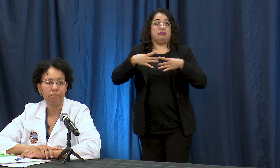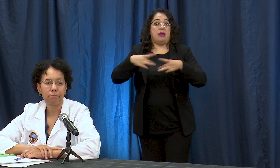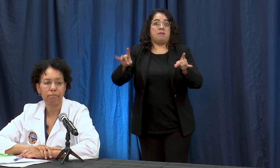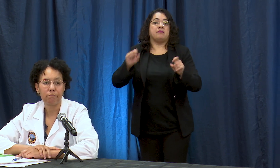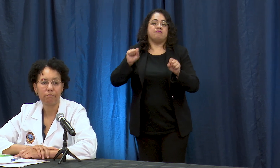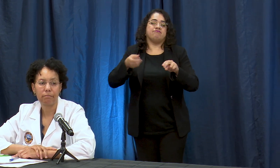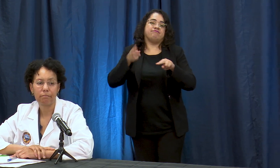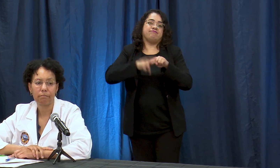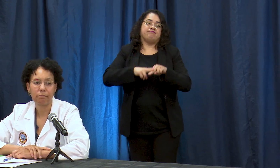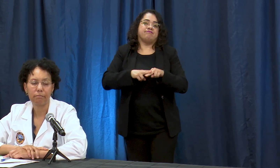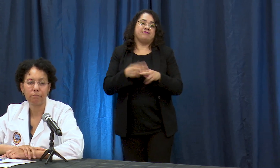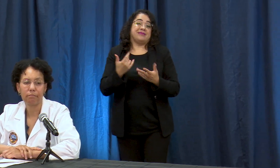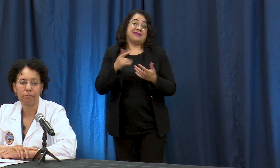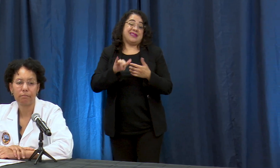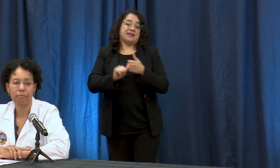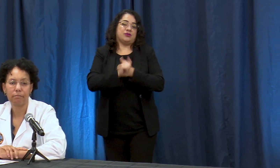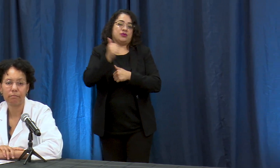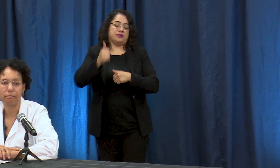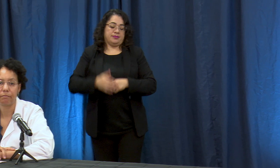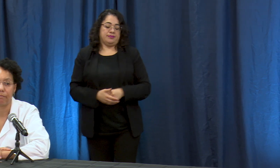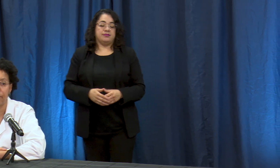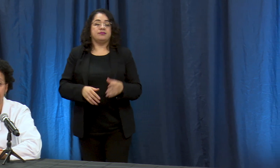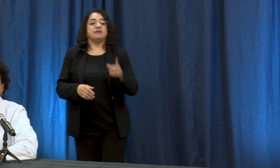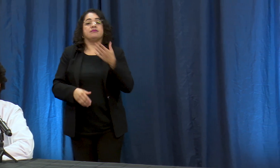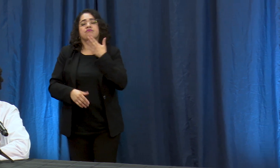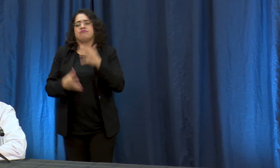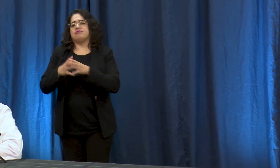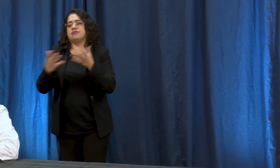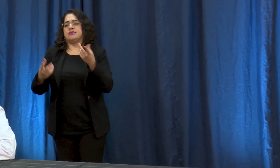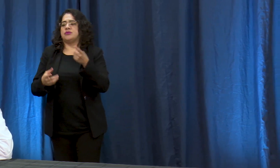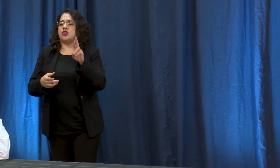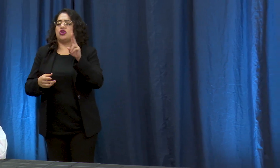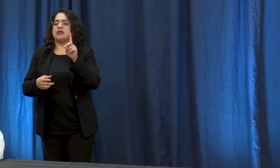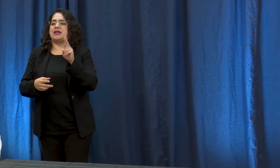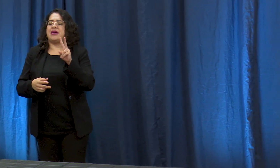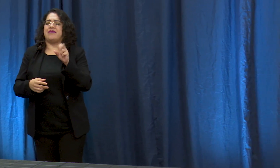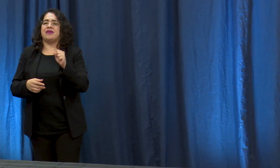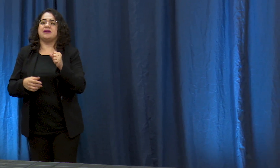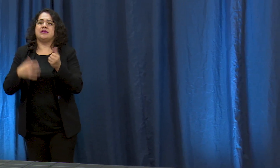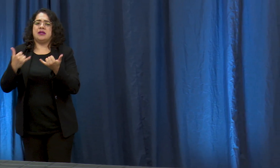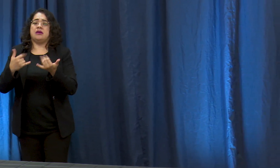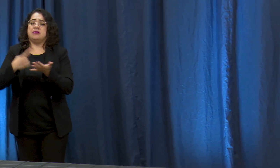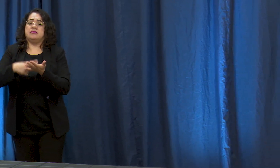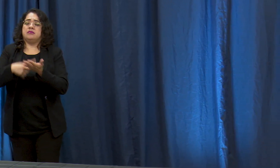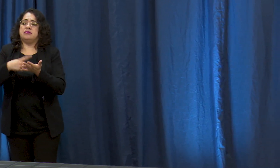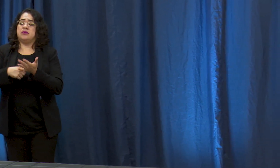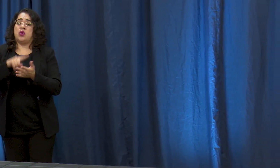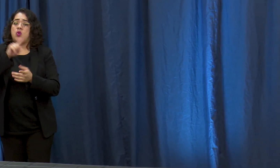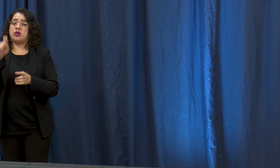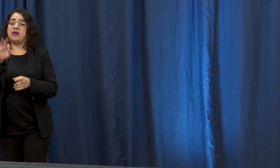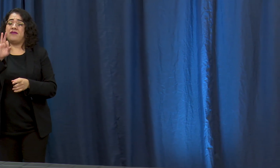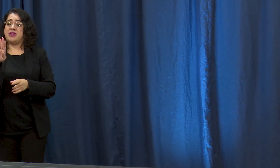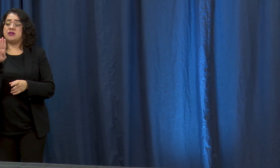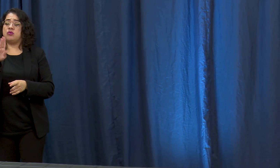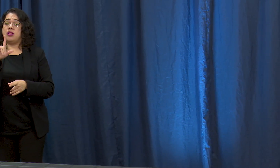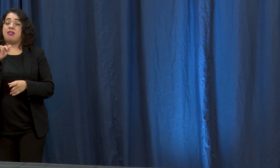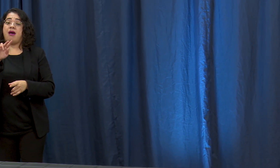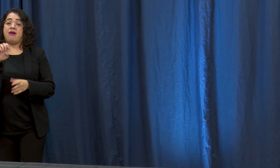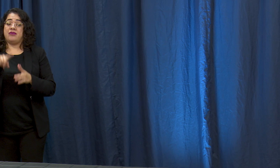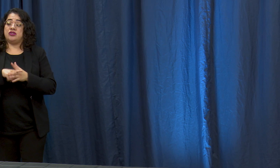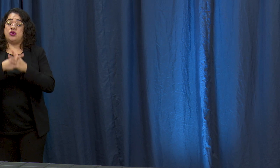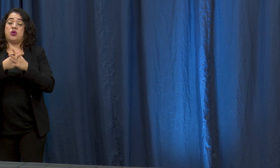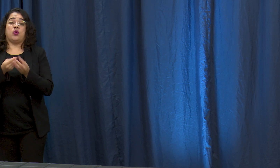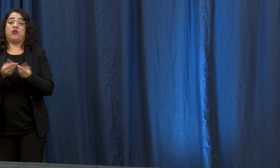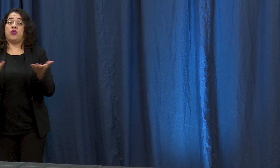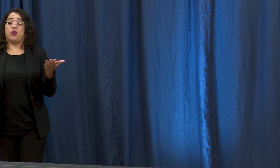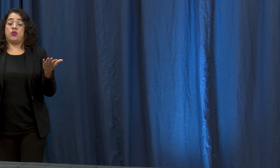All right, great. Thank you very much, Dr. Davis. All right, now as we move forward into this, as relates to questions from Facebook Live, we'll go ahead and start with a couple